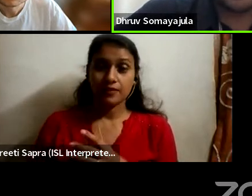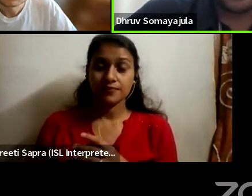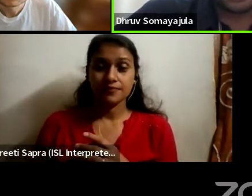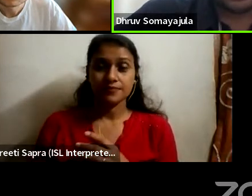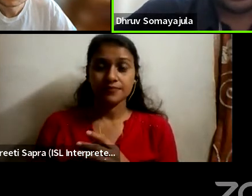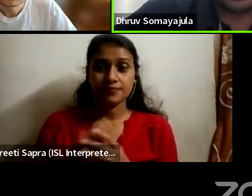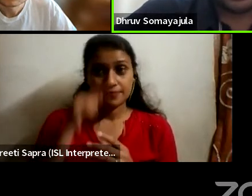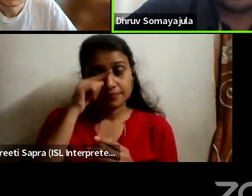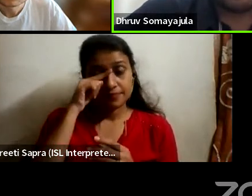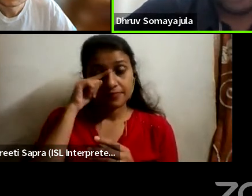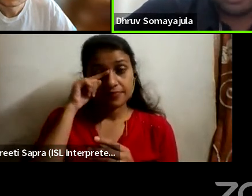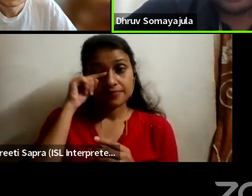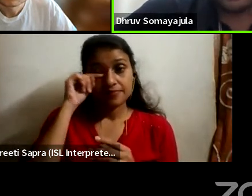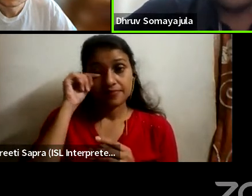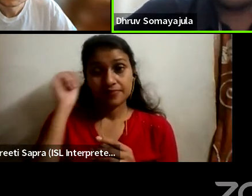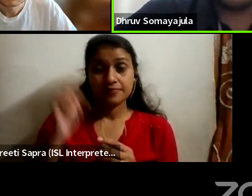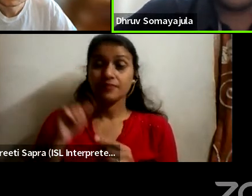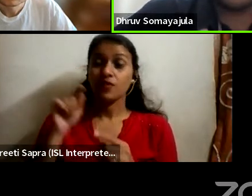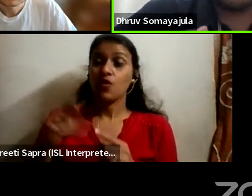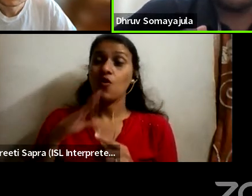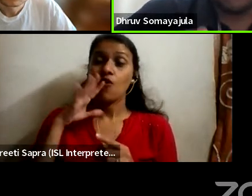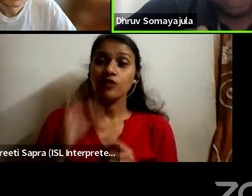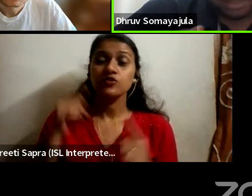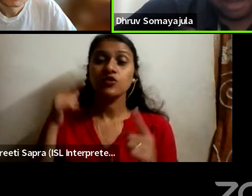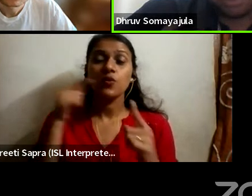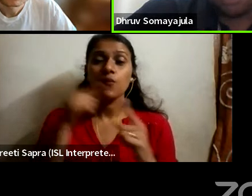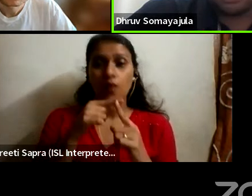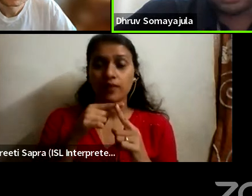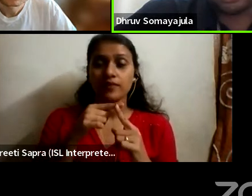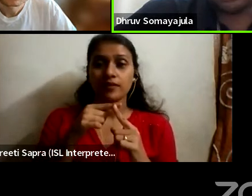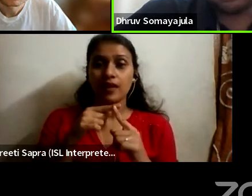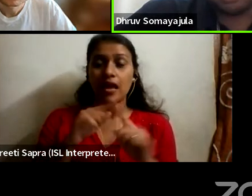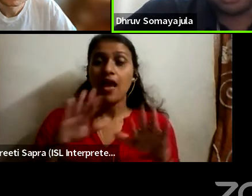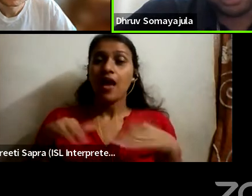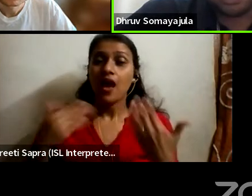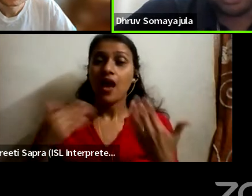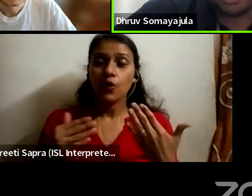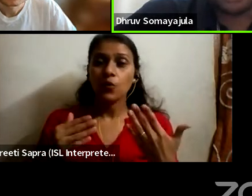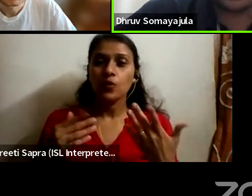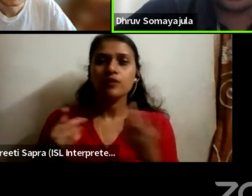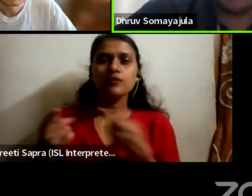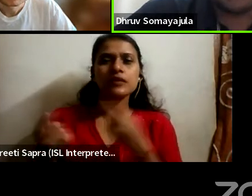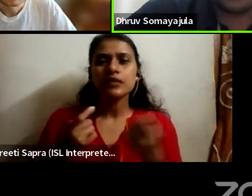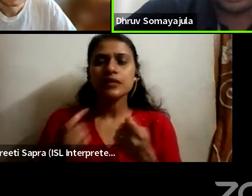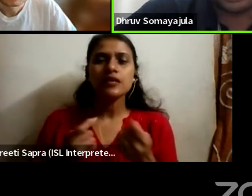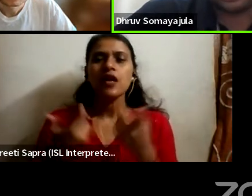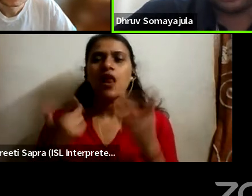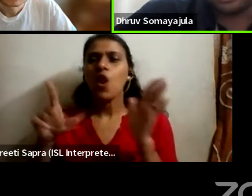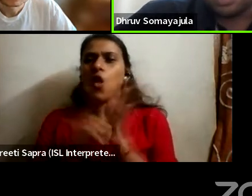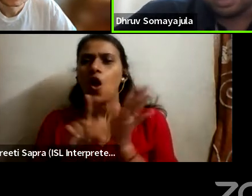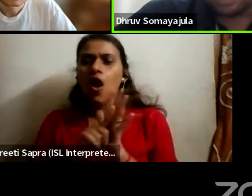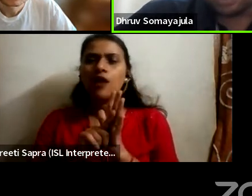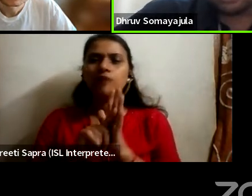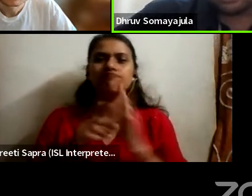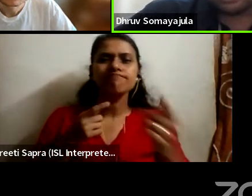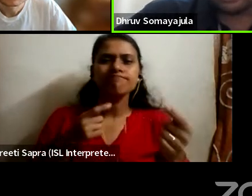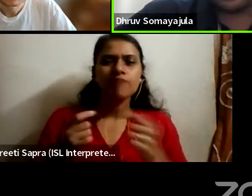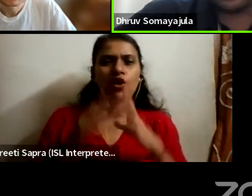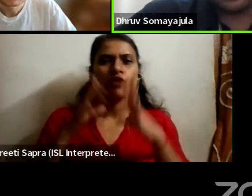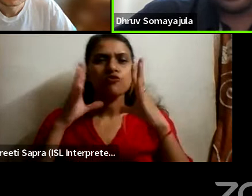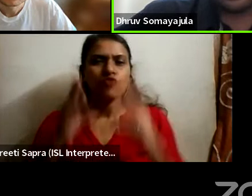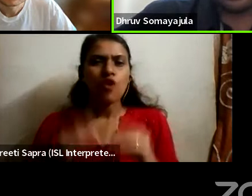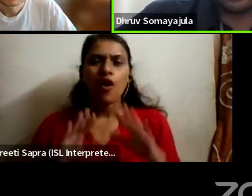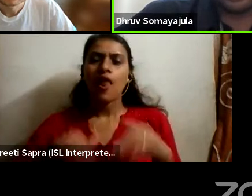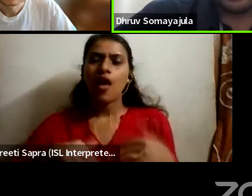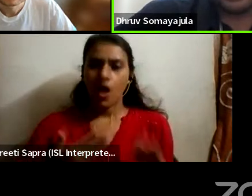these points of how do we set out regulations and frameworks, etc. I think